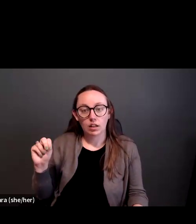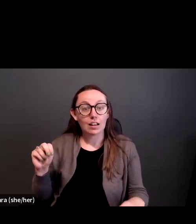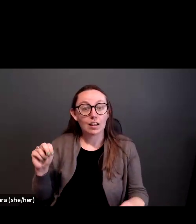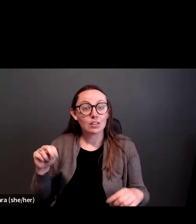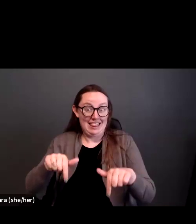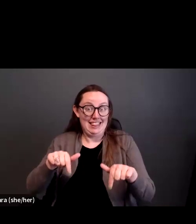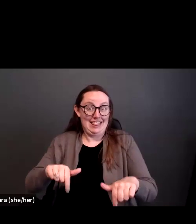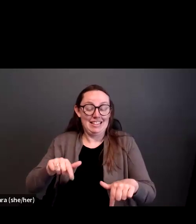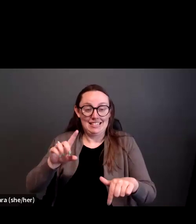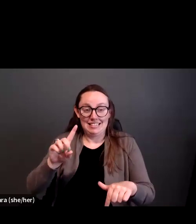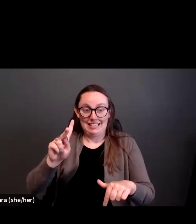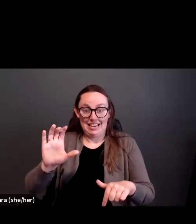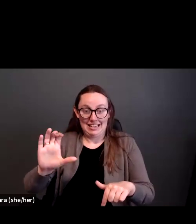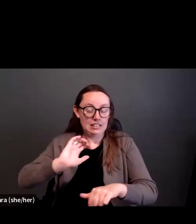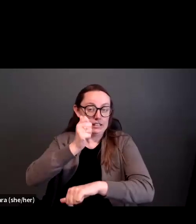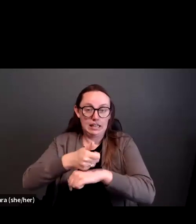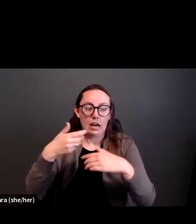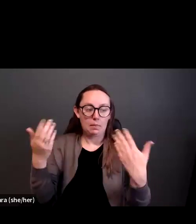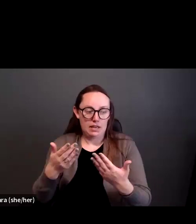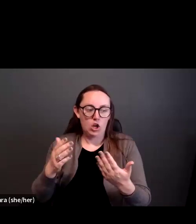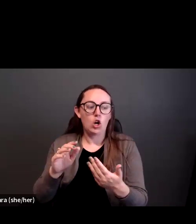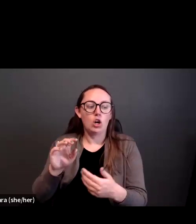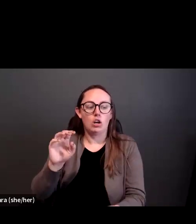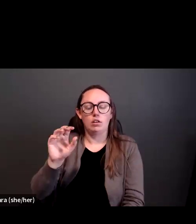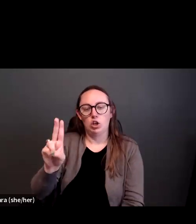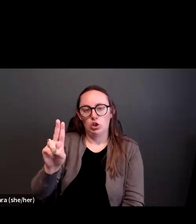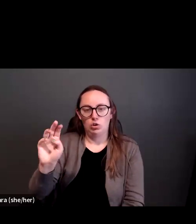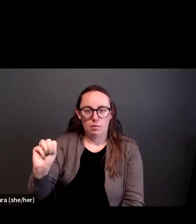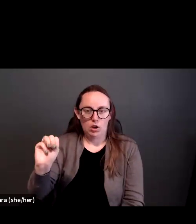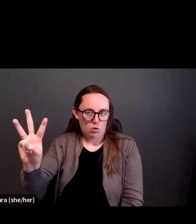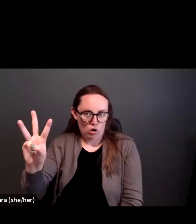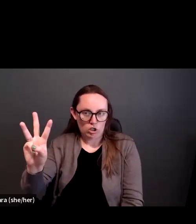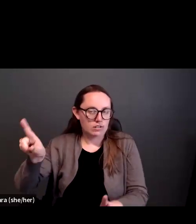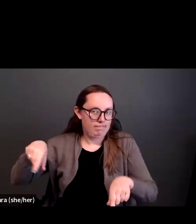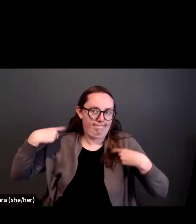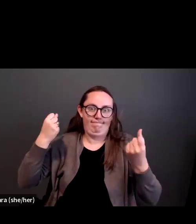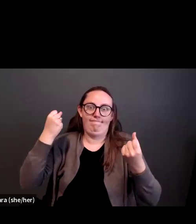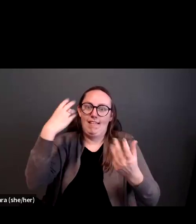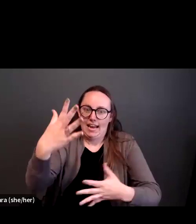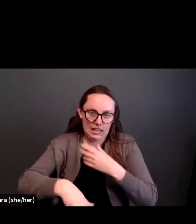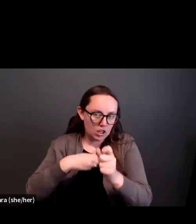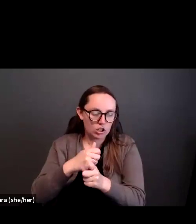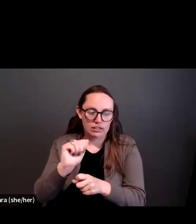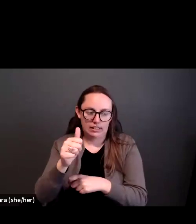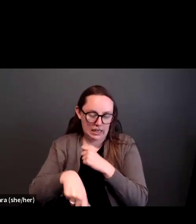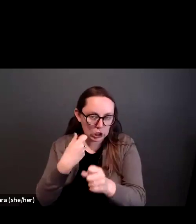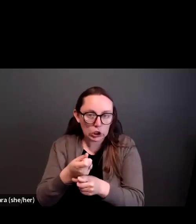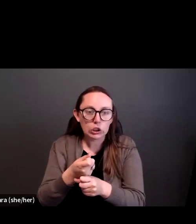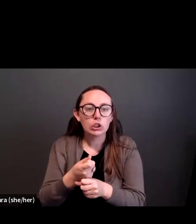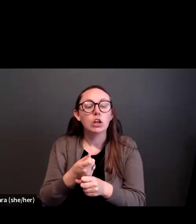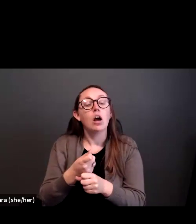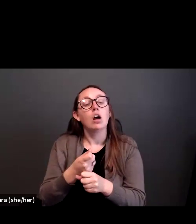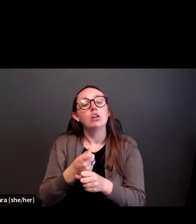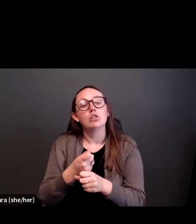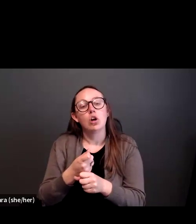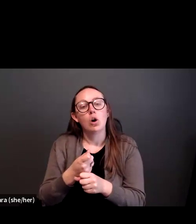decade. So maybe you can't implement a whole like digital knowledge center, but hopefully you can take away some of the small things, especially if you do have the opportunity to